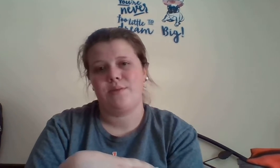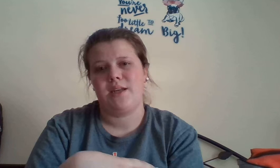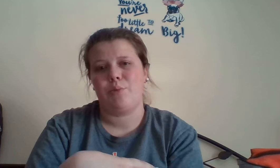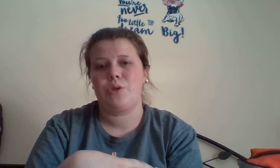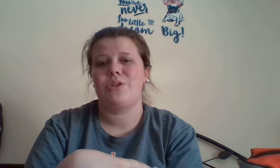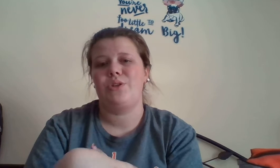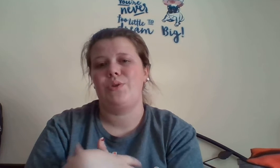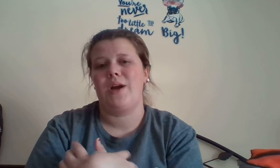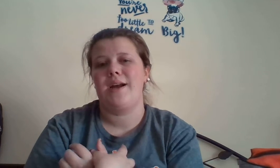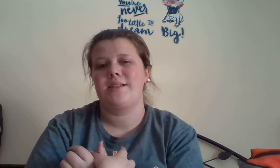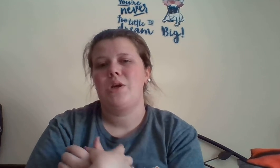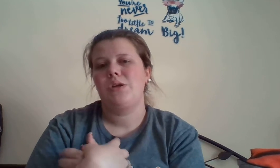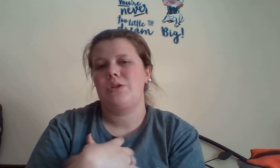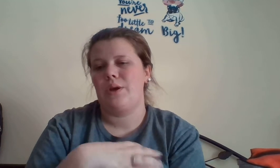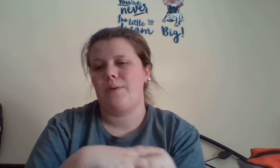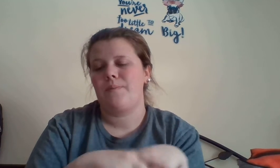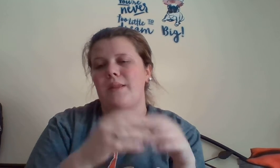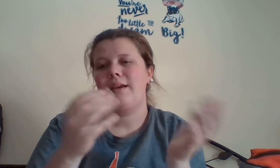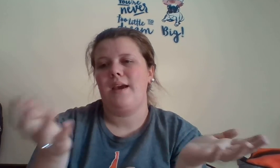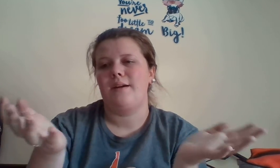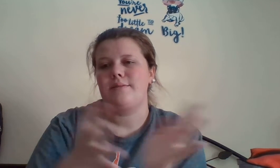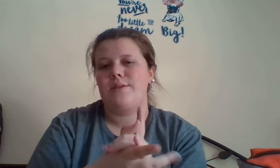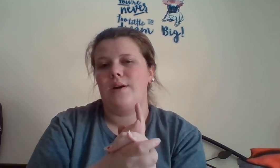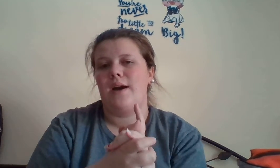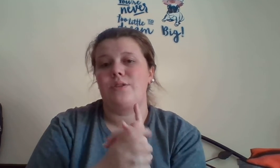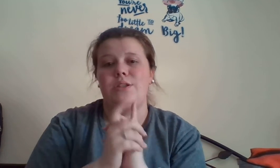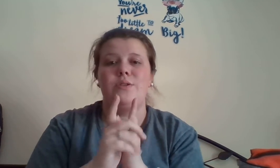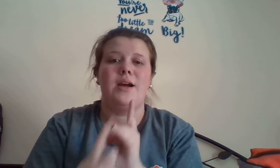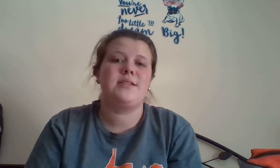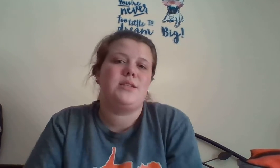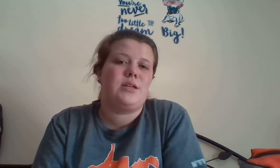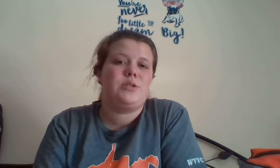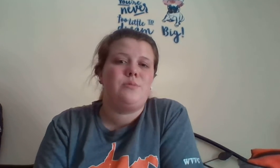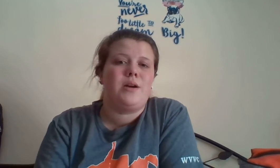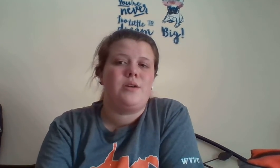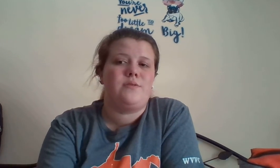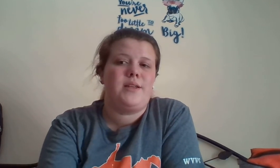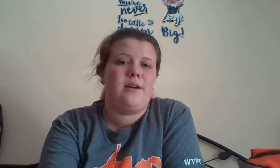filmed and posted to you guys. So yeah, so I will see you guys in tomorrow's video.